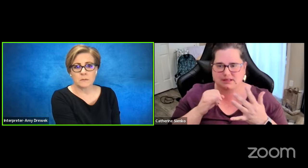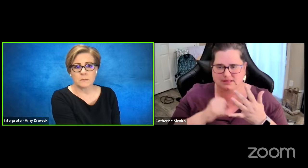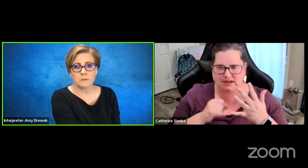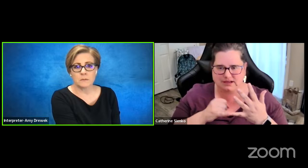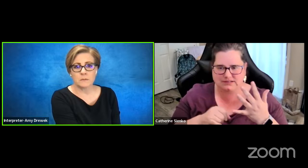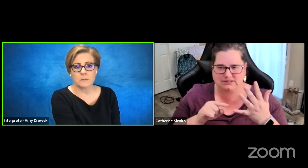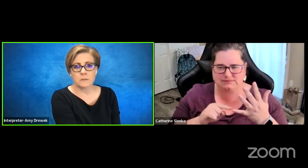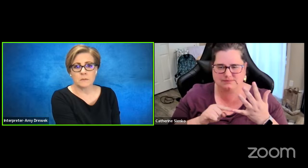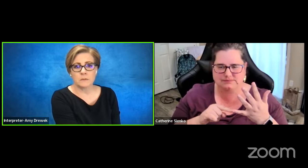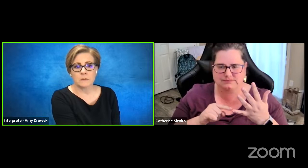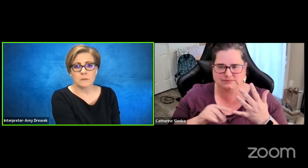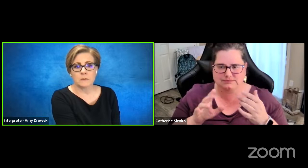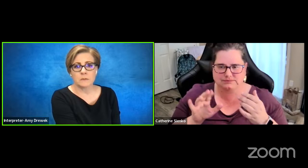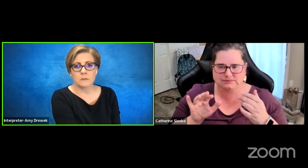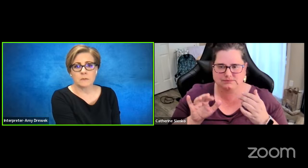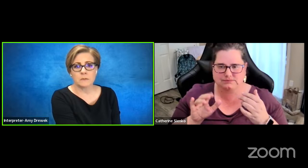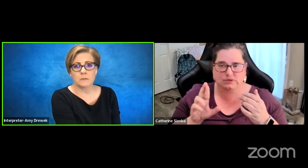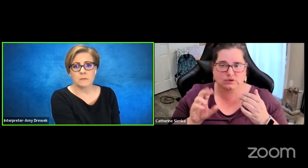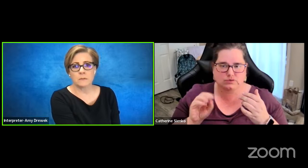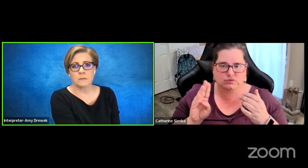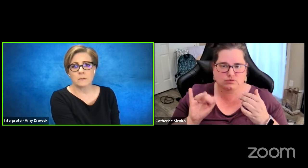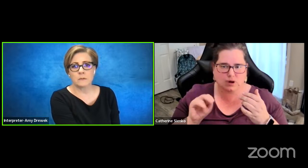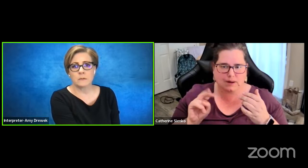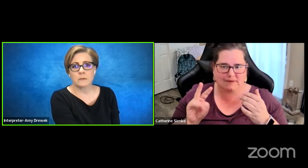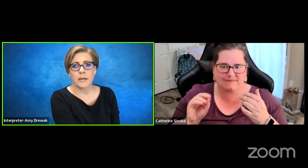Michelle Michaels,